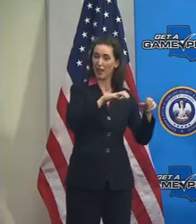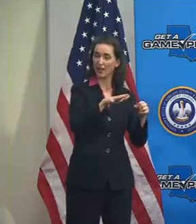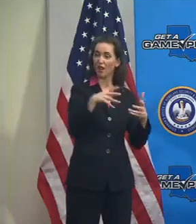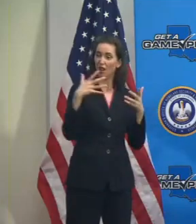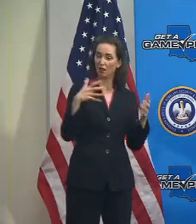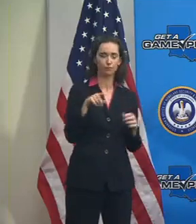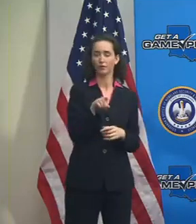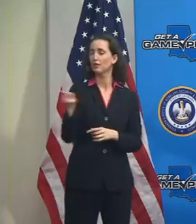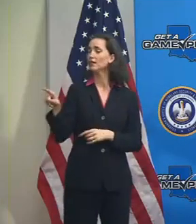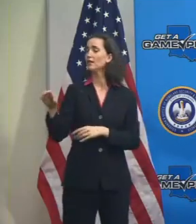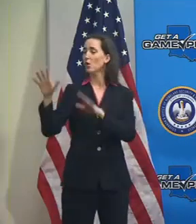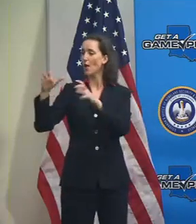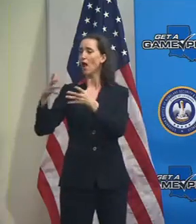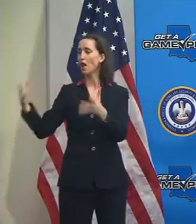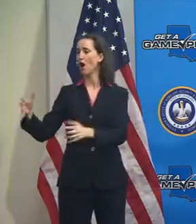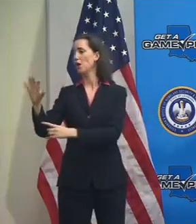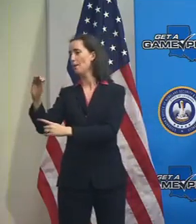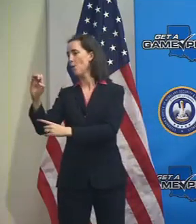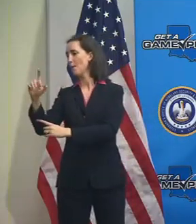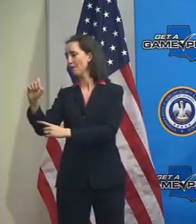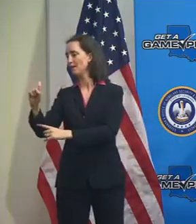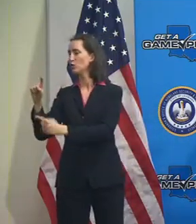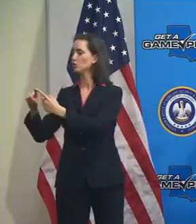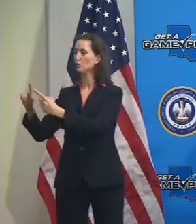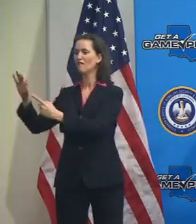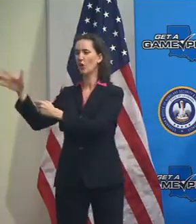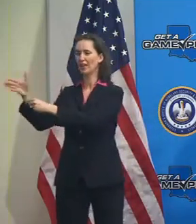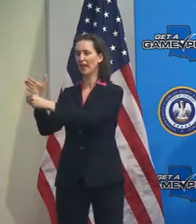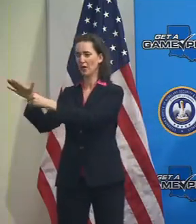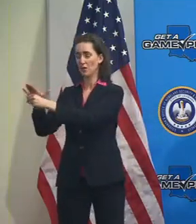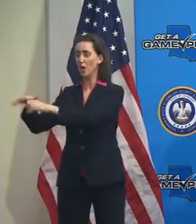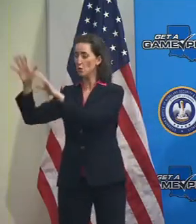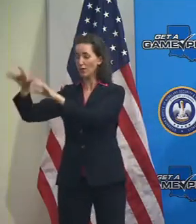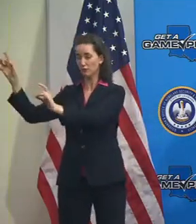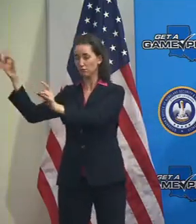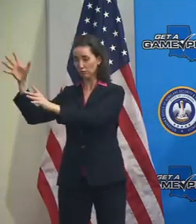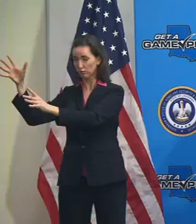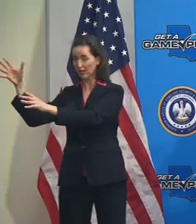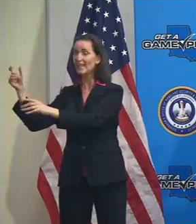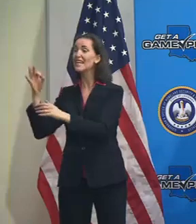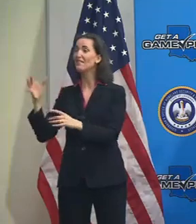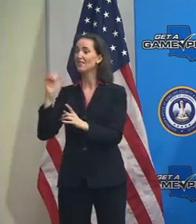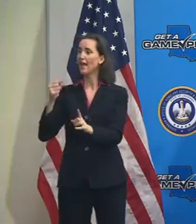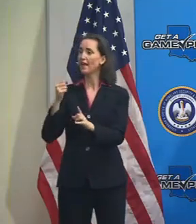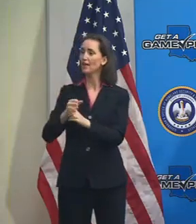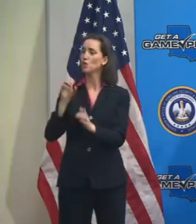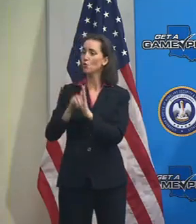Mobile and the Florida Panhandle, that would have been a different kind of storm. But because